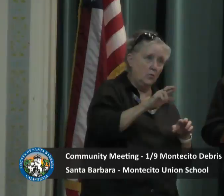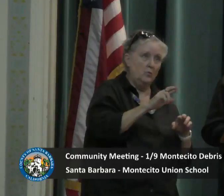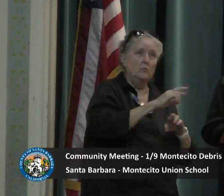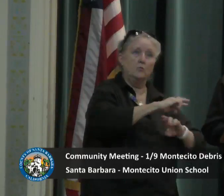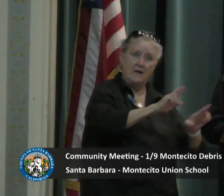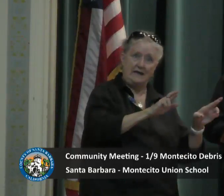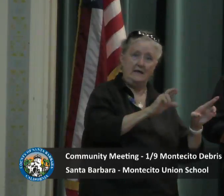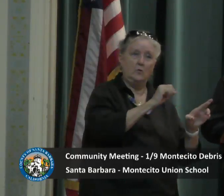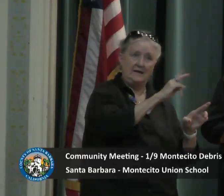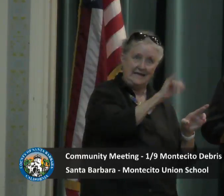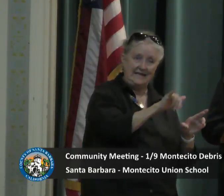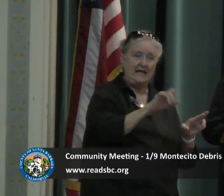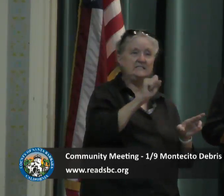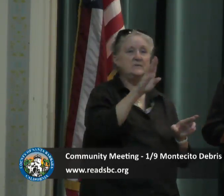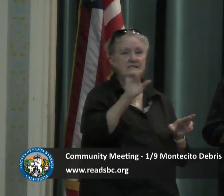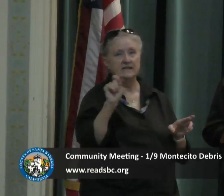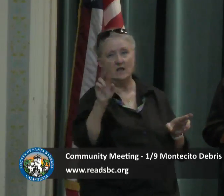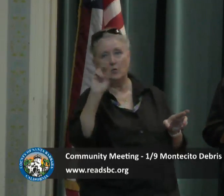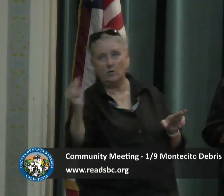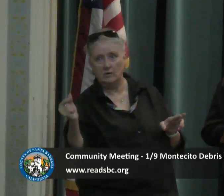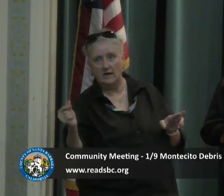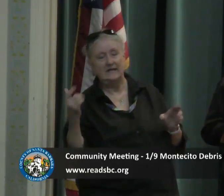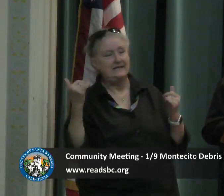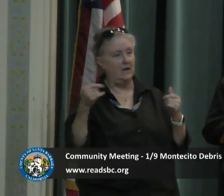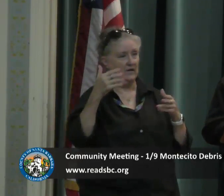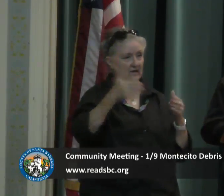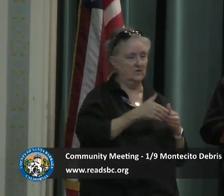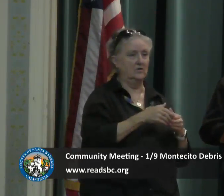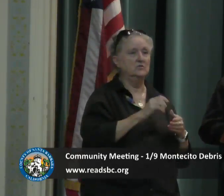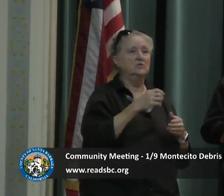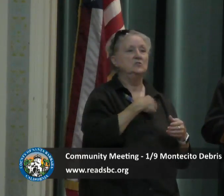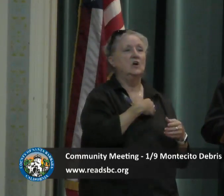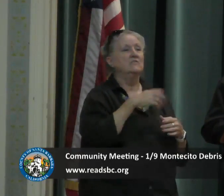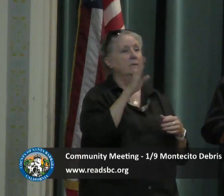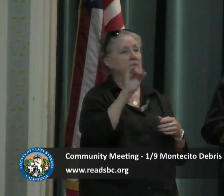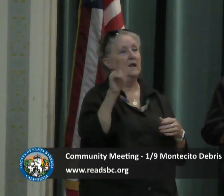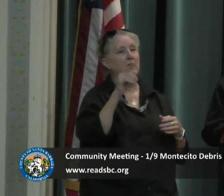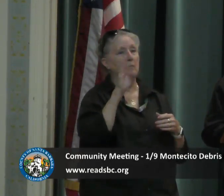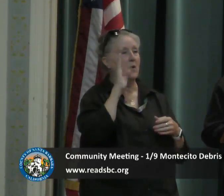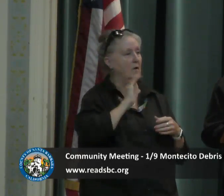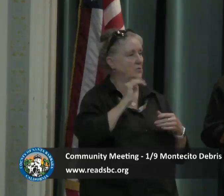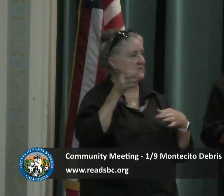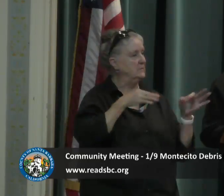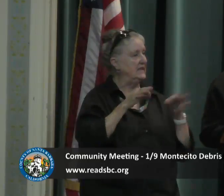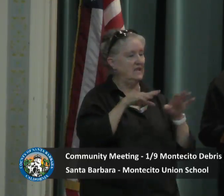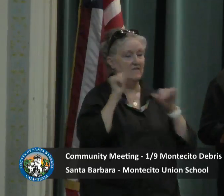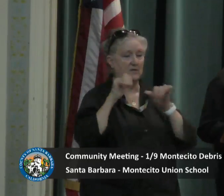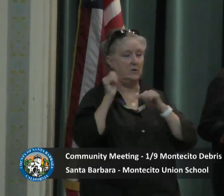readysbc.org. And now I introduce Sheriff Bill Brown, who will explain the evacuation process. Thank you.